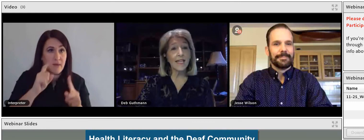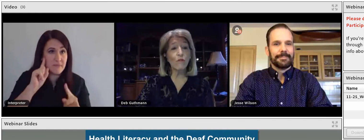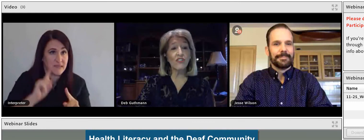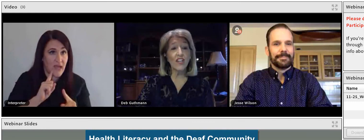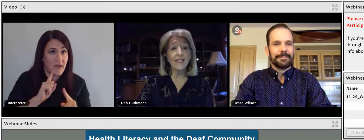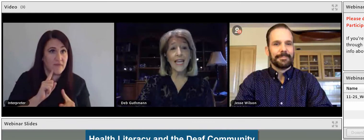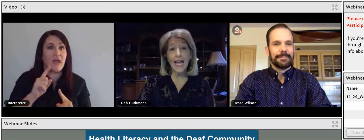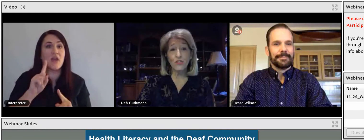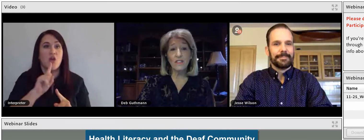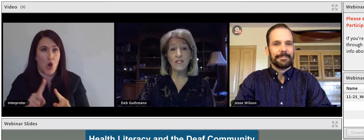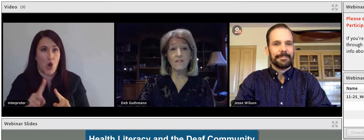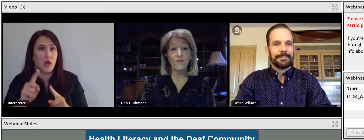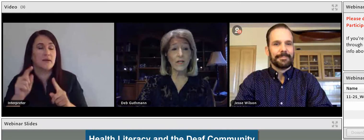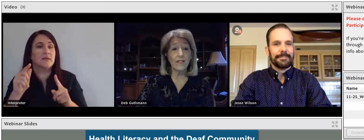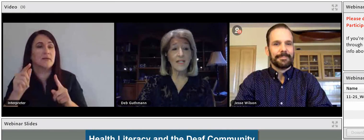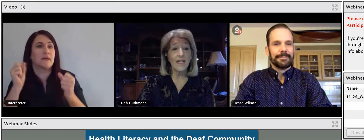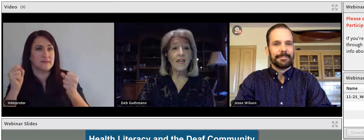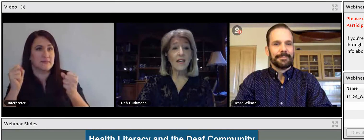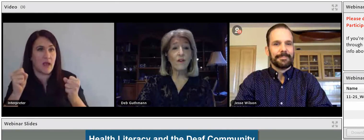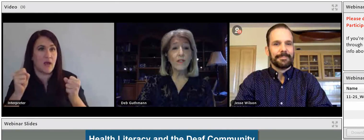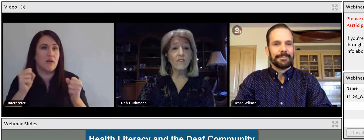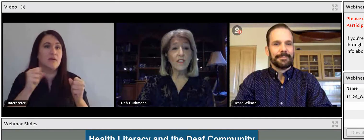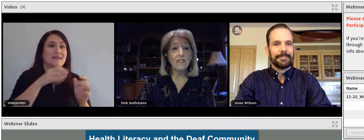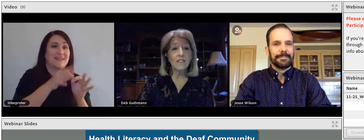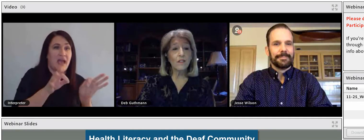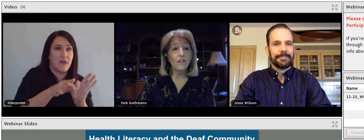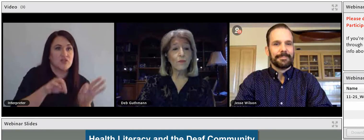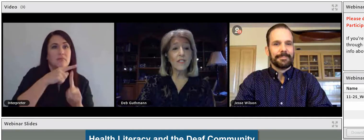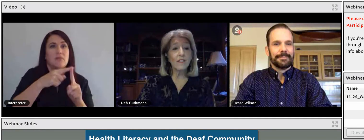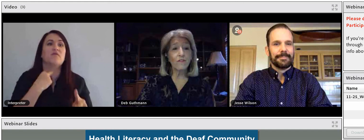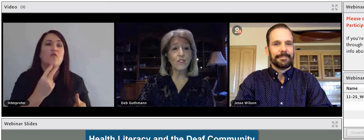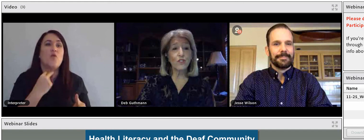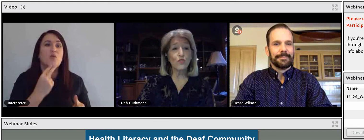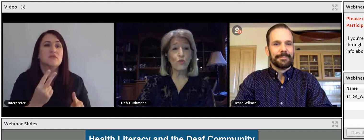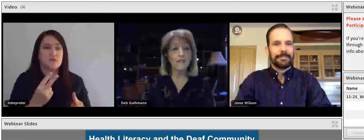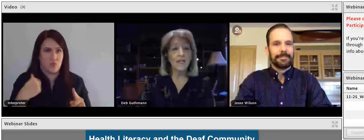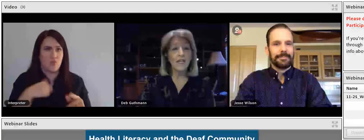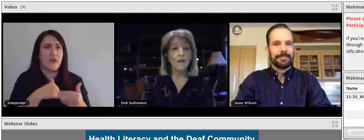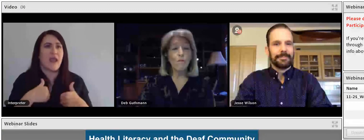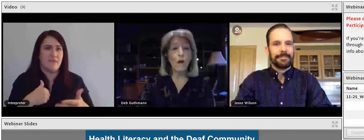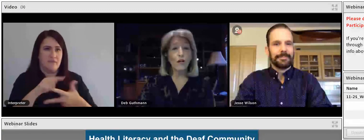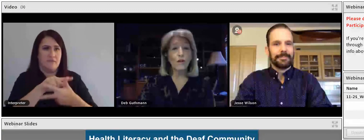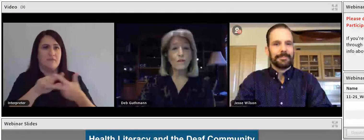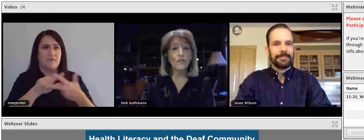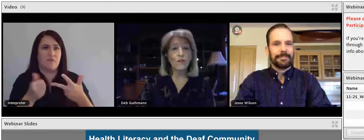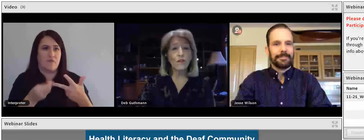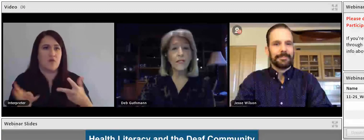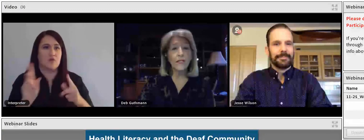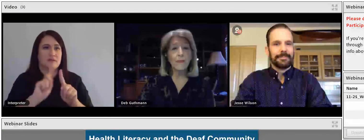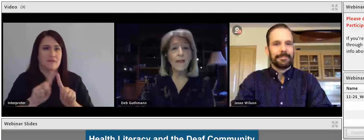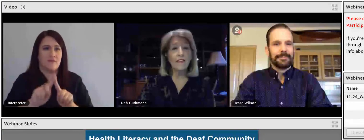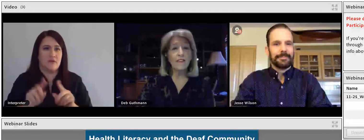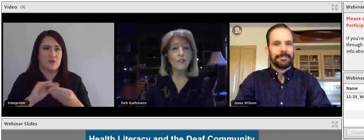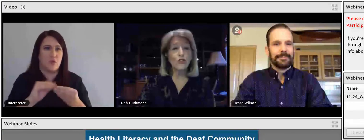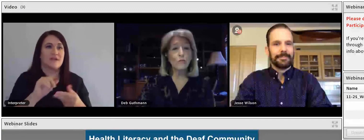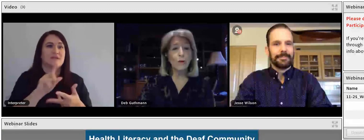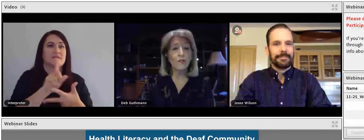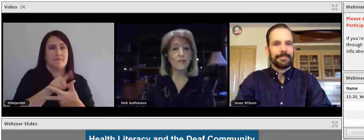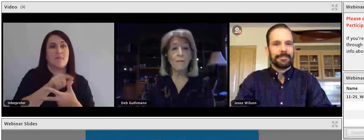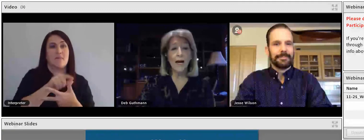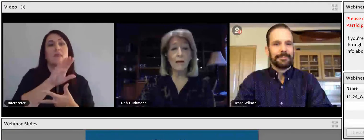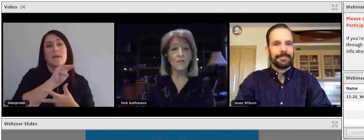are in sign language and captioned and voiced, we've listed 3 different stories, Marco's story